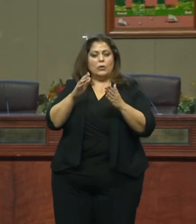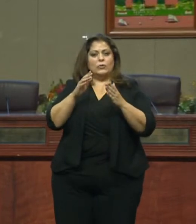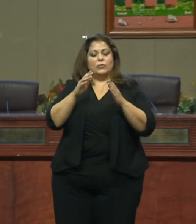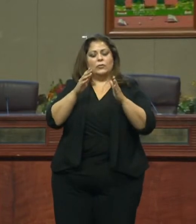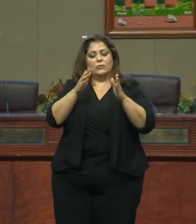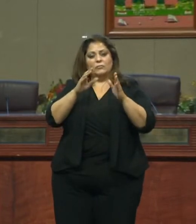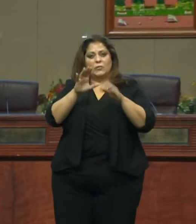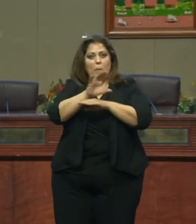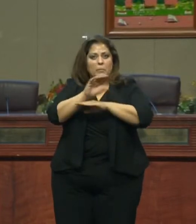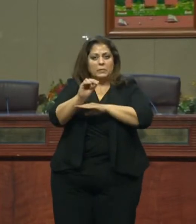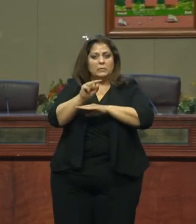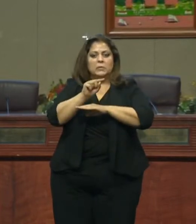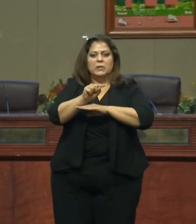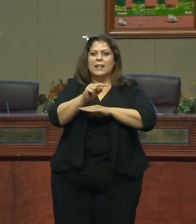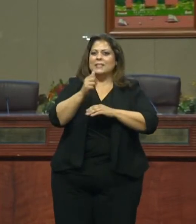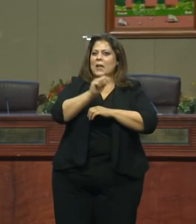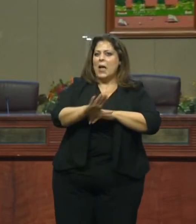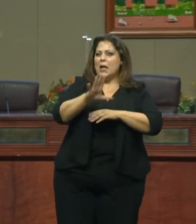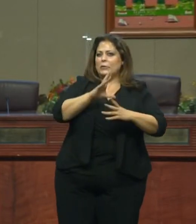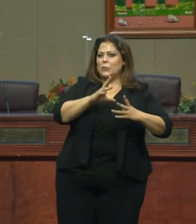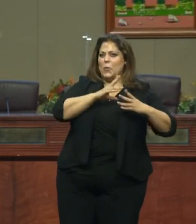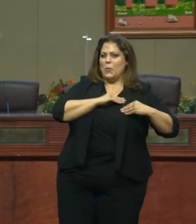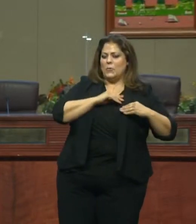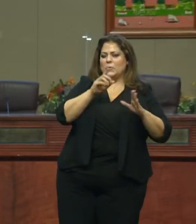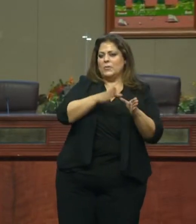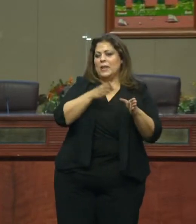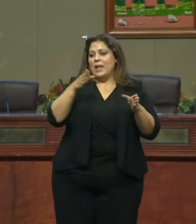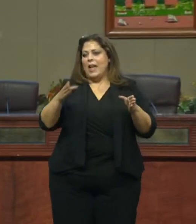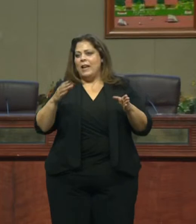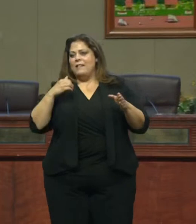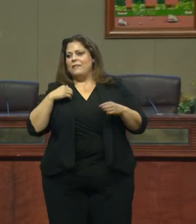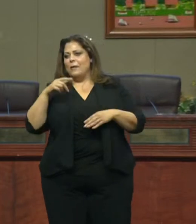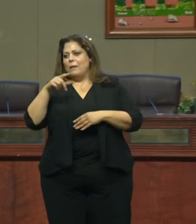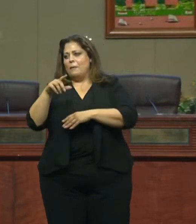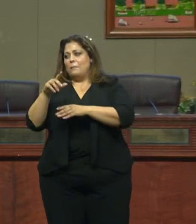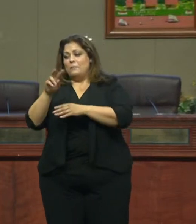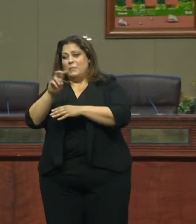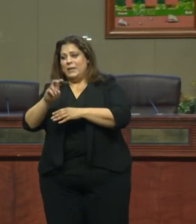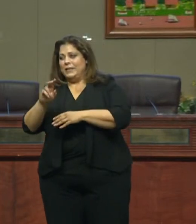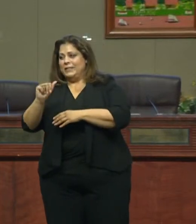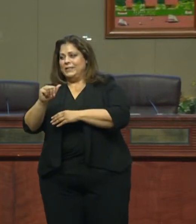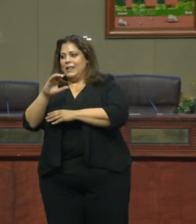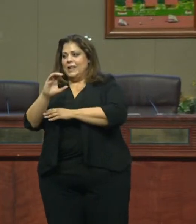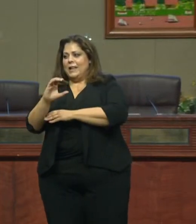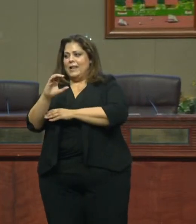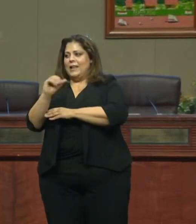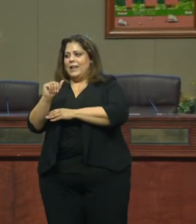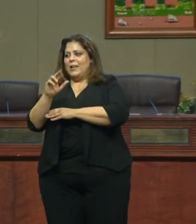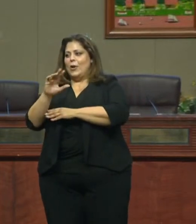district. Perlo's Pizza, where you can get a pepperoni and banana pizza, which is quite good, actually.